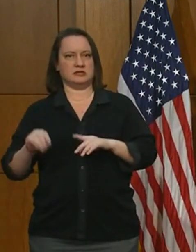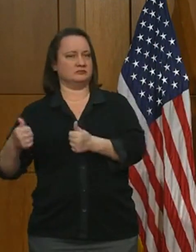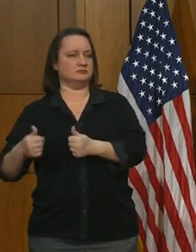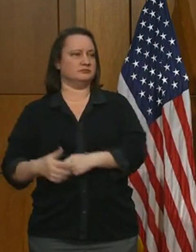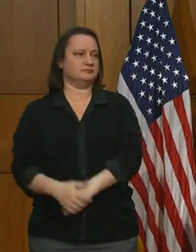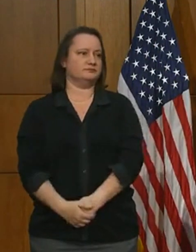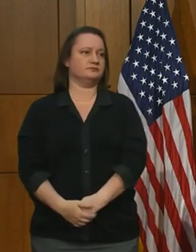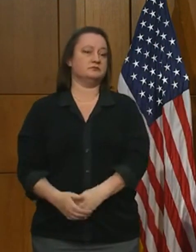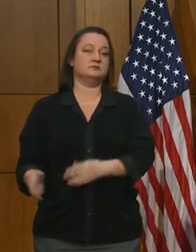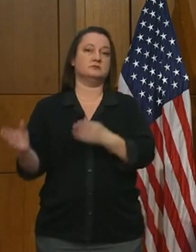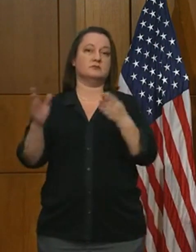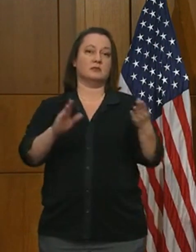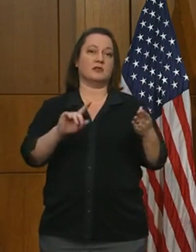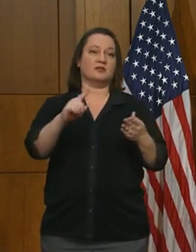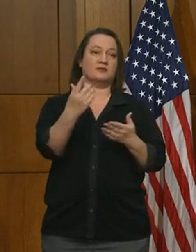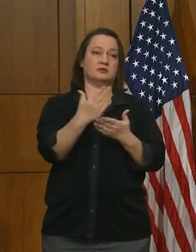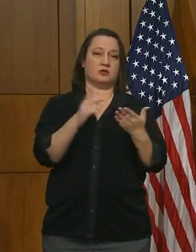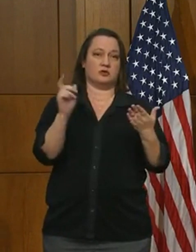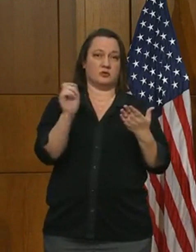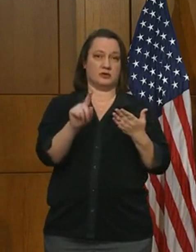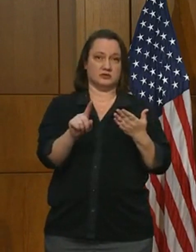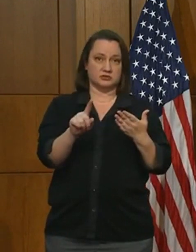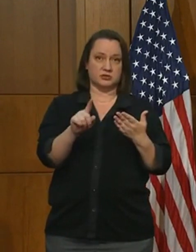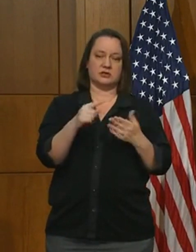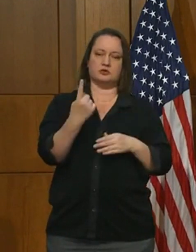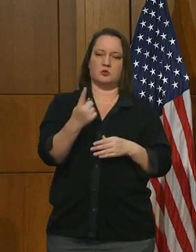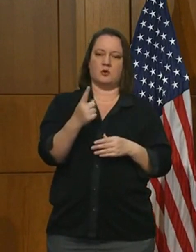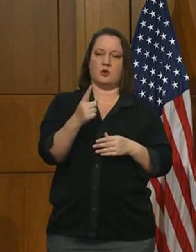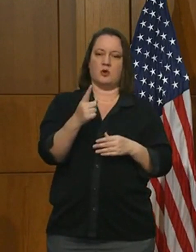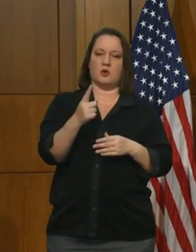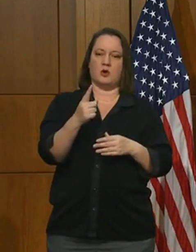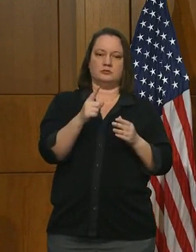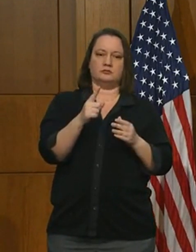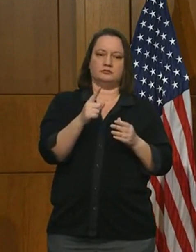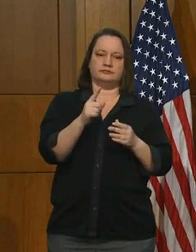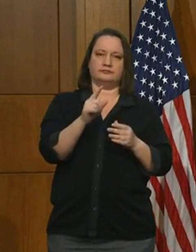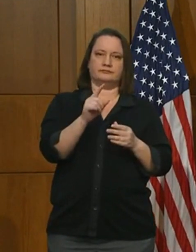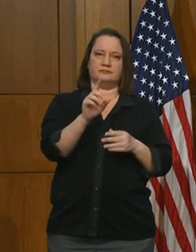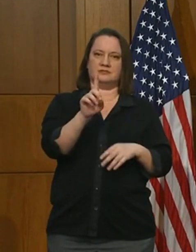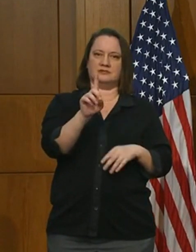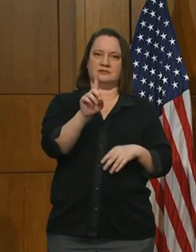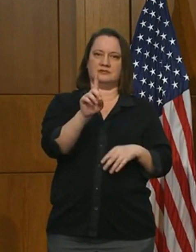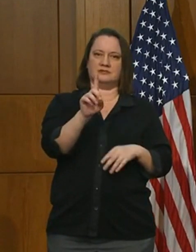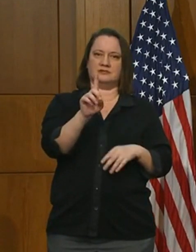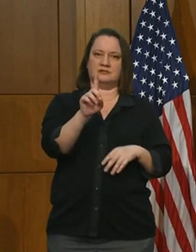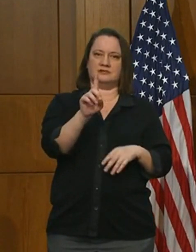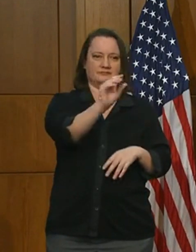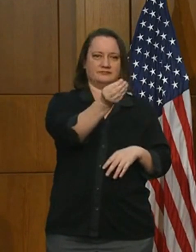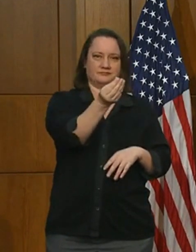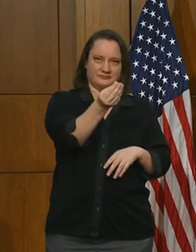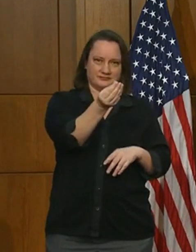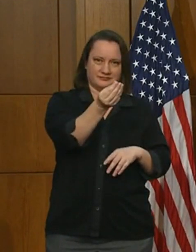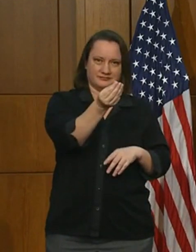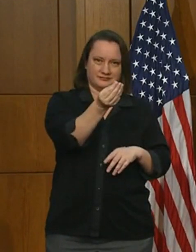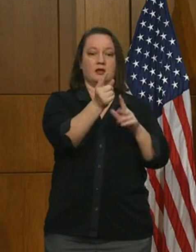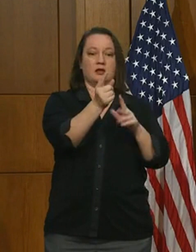Thank you, Dr. Fulano. And this is the question about a particular data point that apparently shifted during